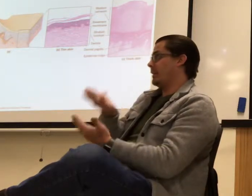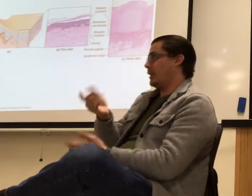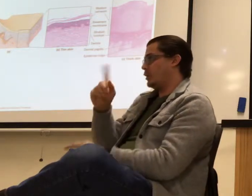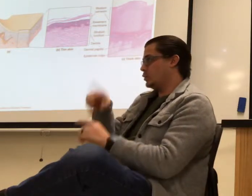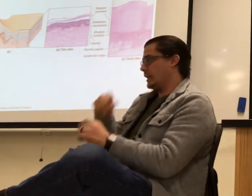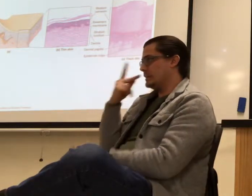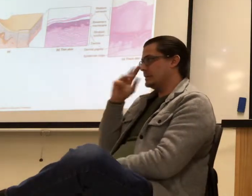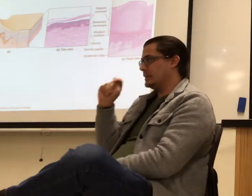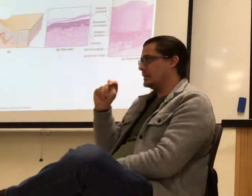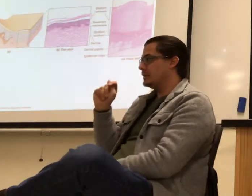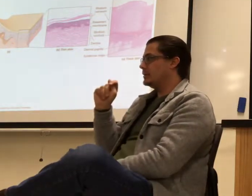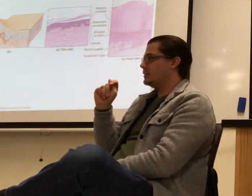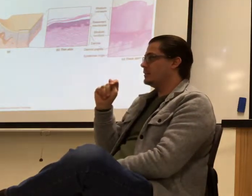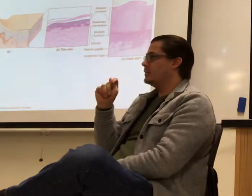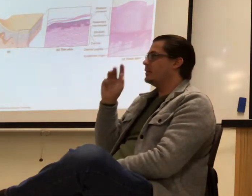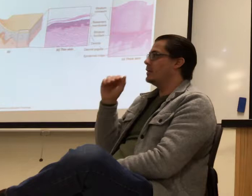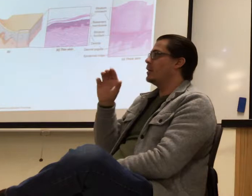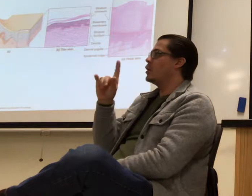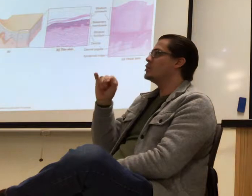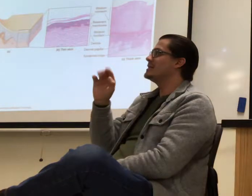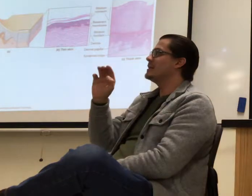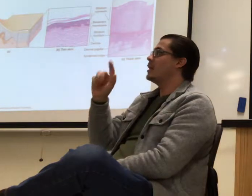usually lucidum is absent